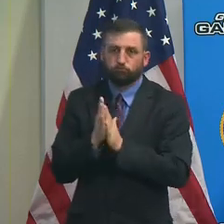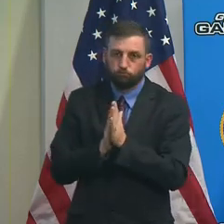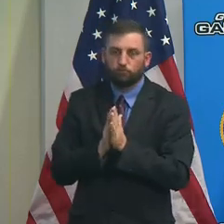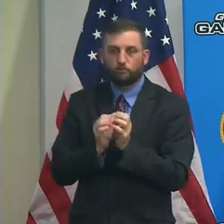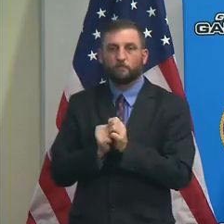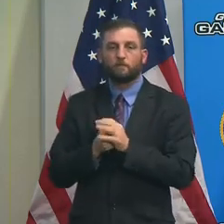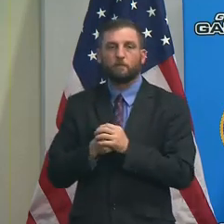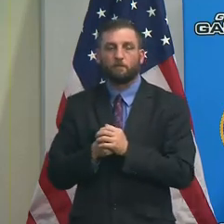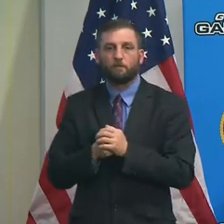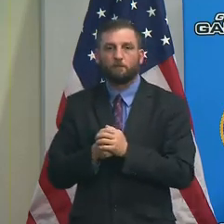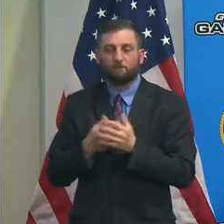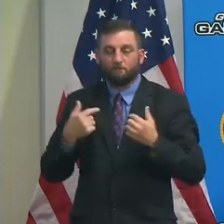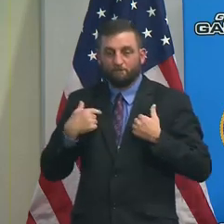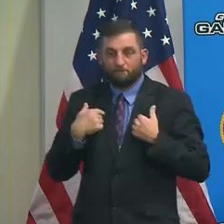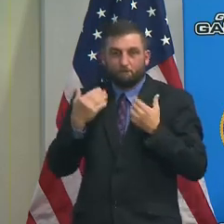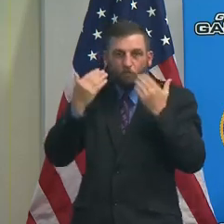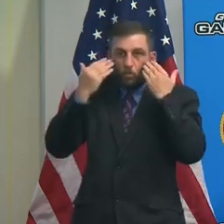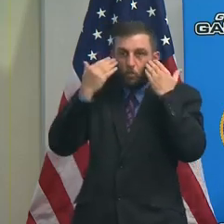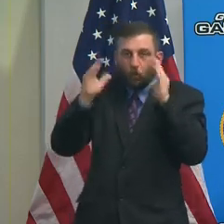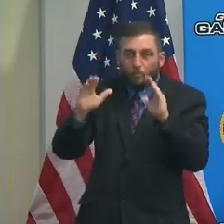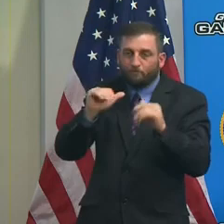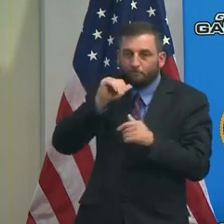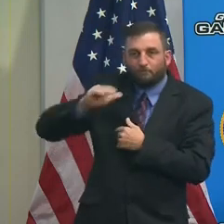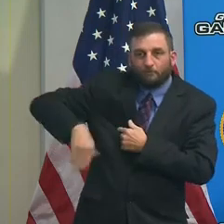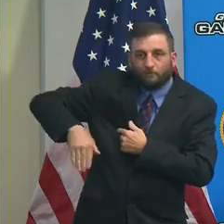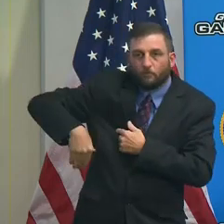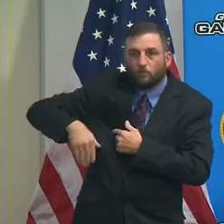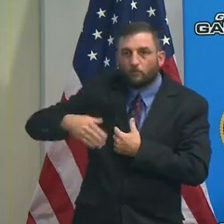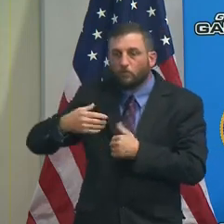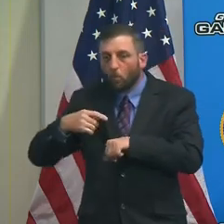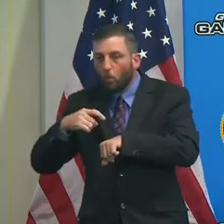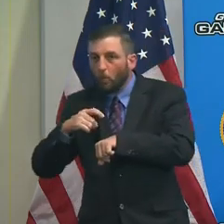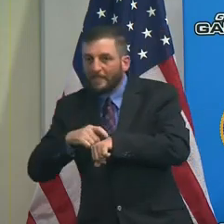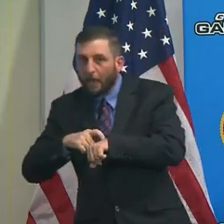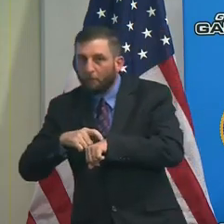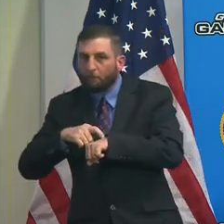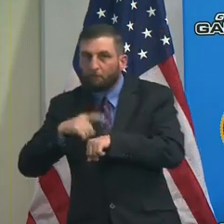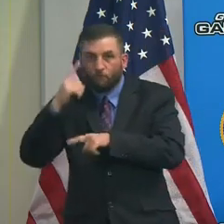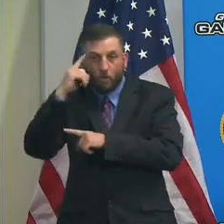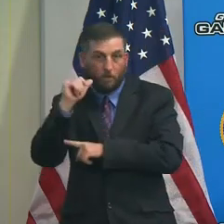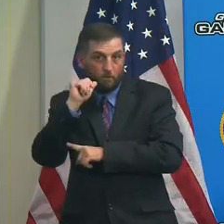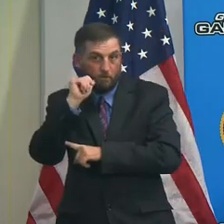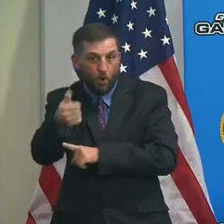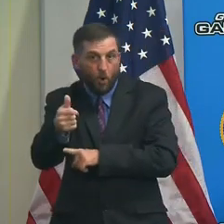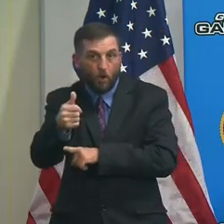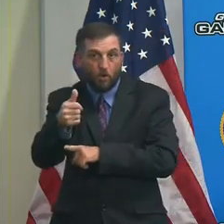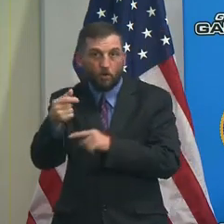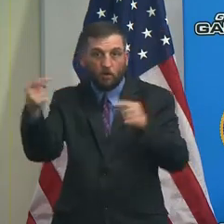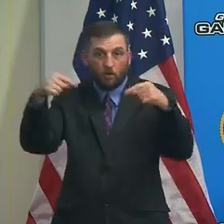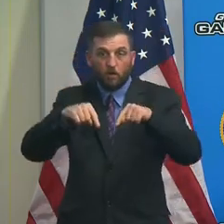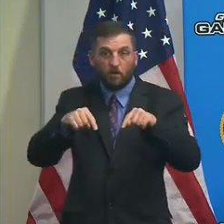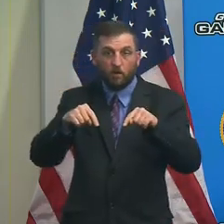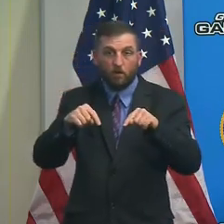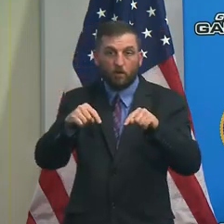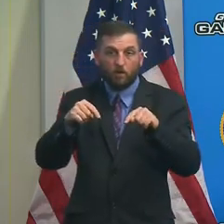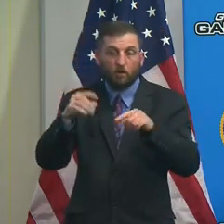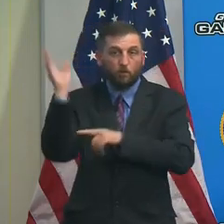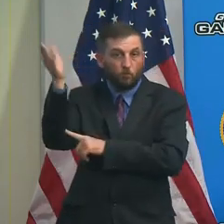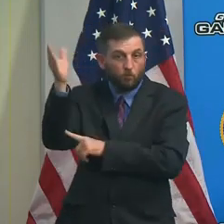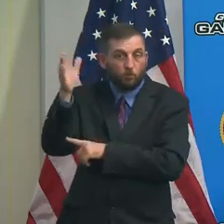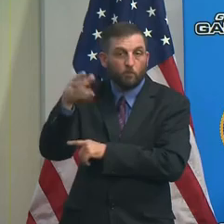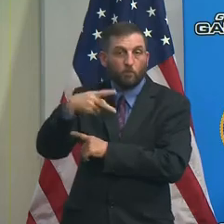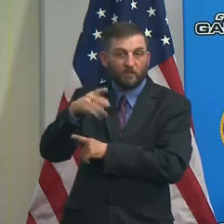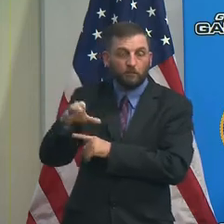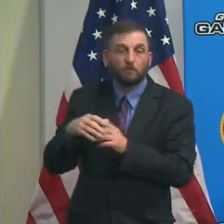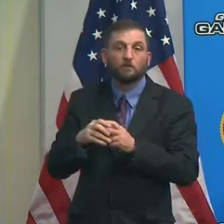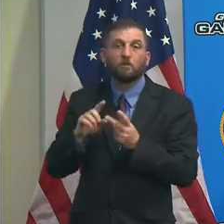We won't know yet, we don't know yet what time tomorrow we will have a press conference, but we do anticipate